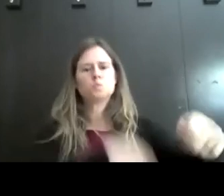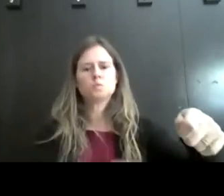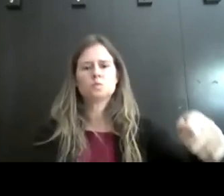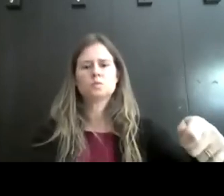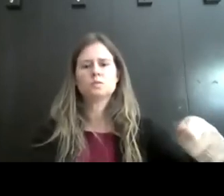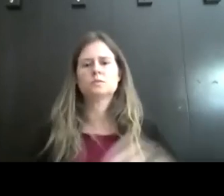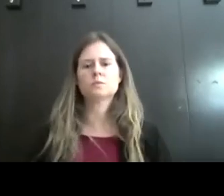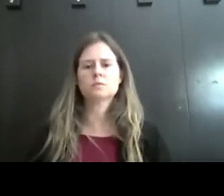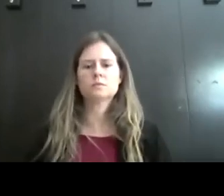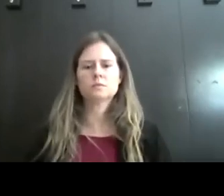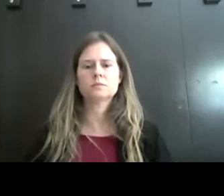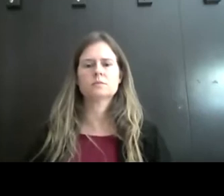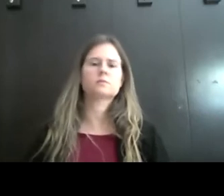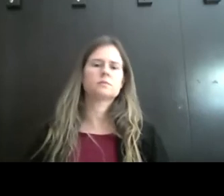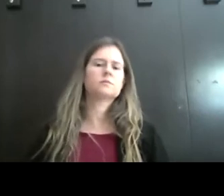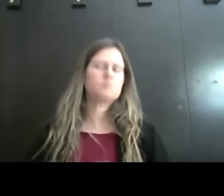And